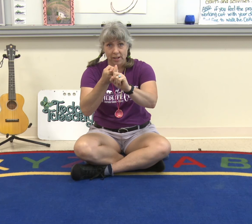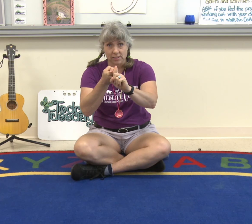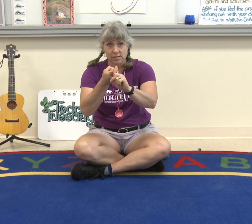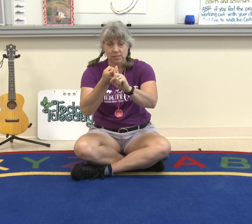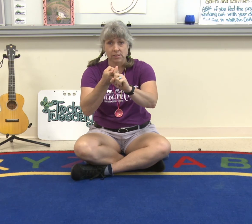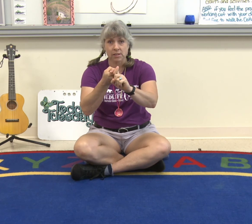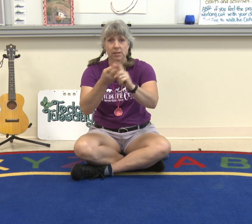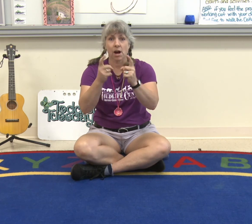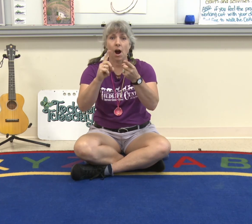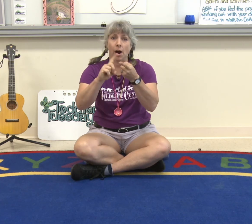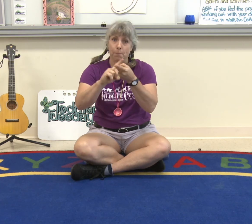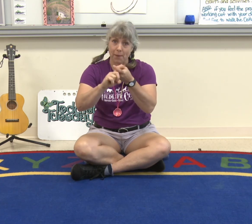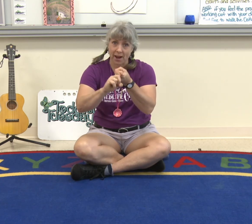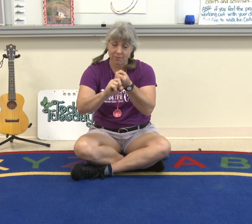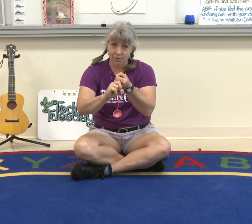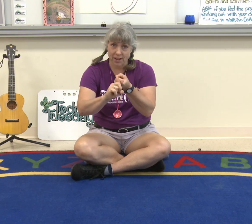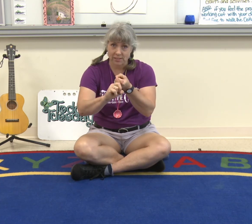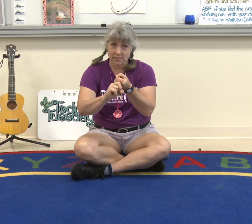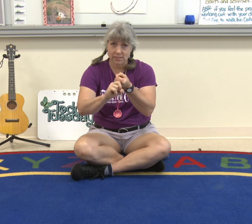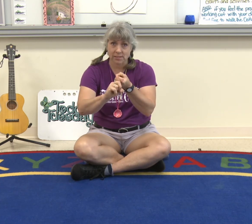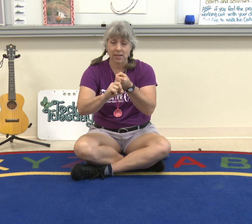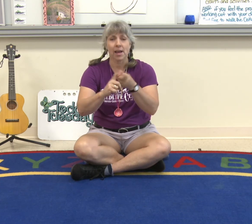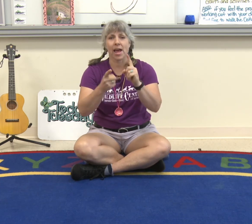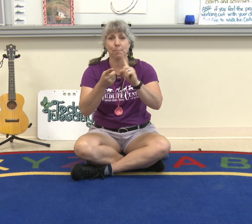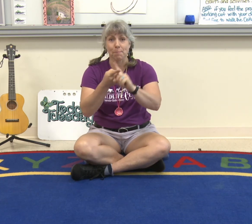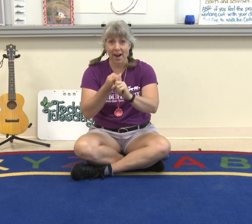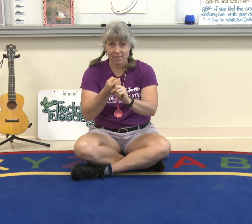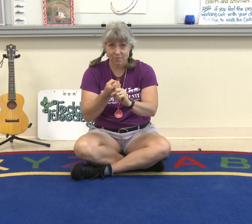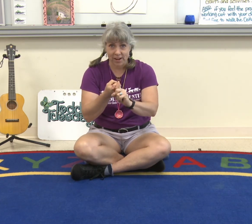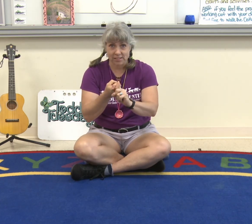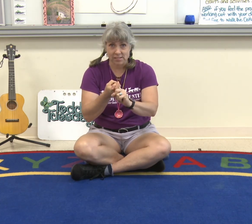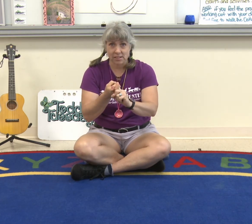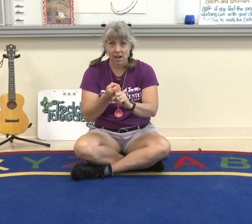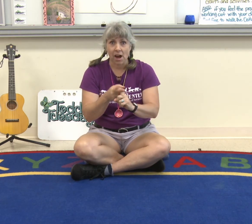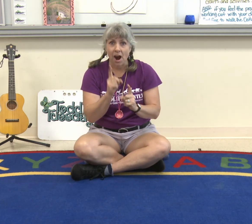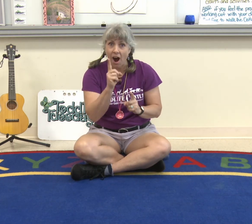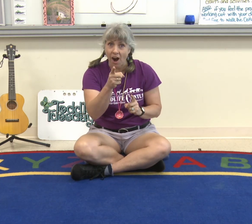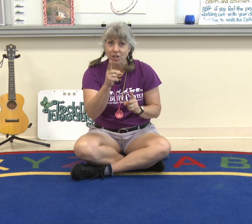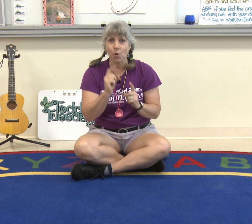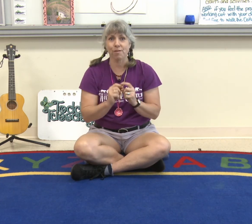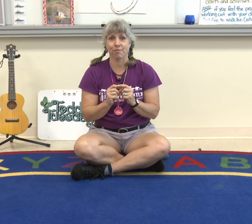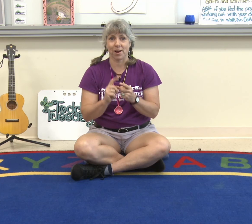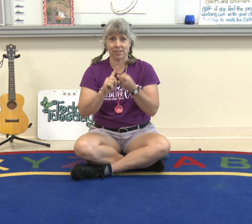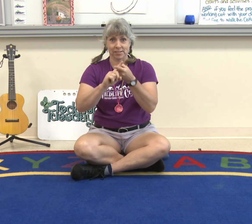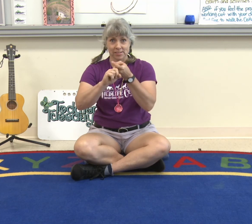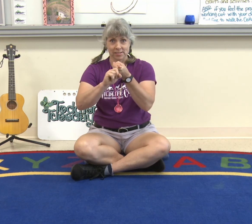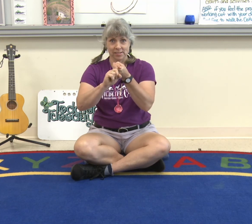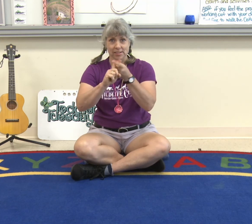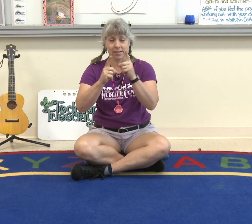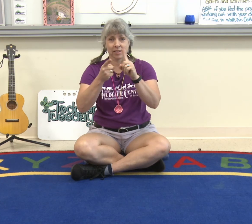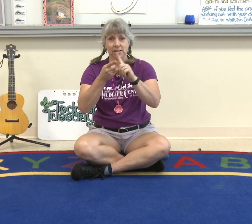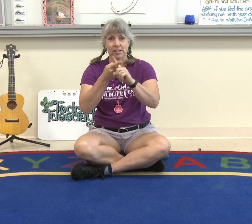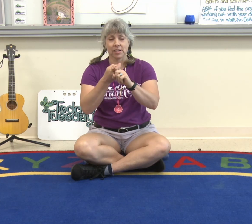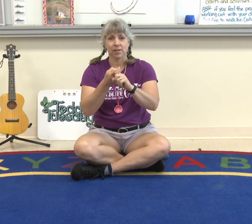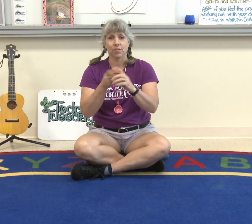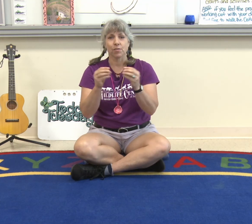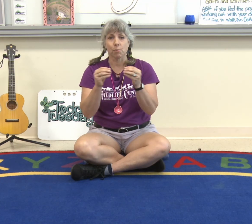friends are my friends, and my friends are your friends. The